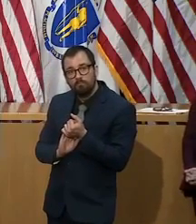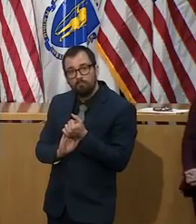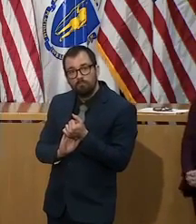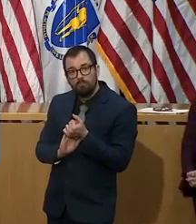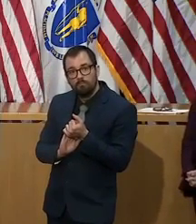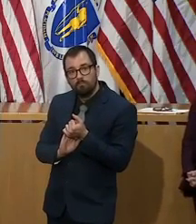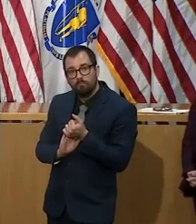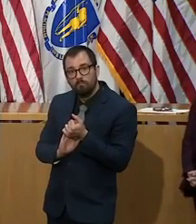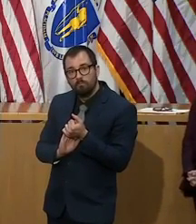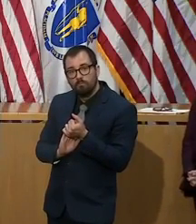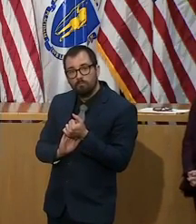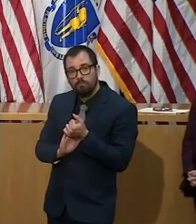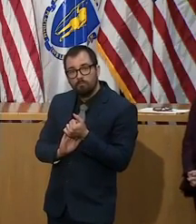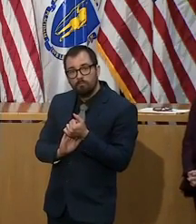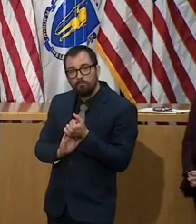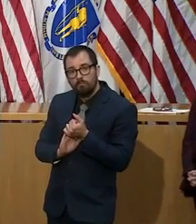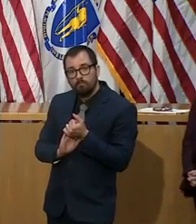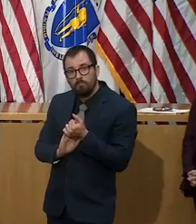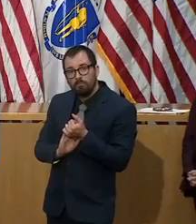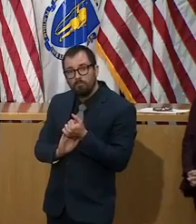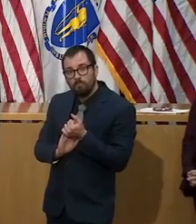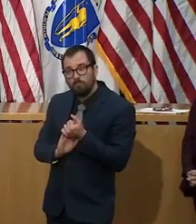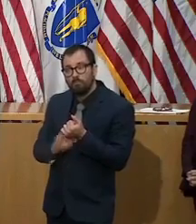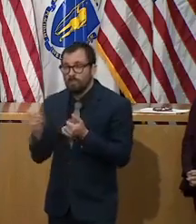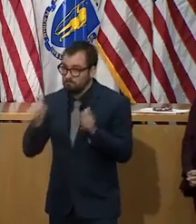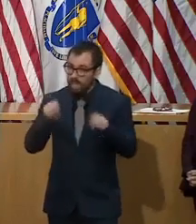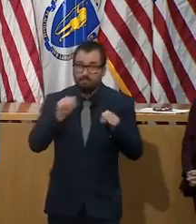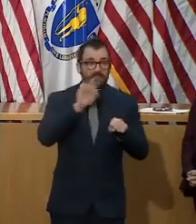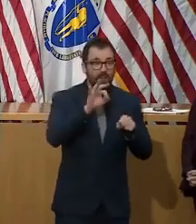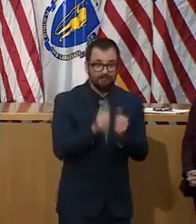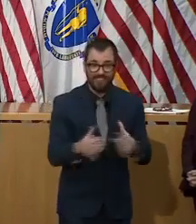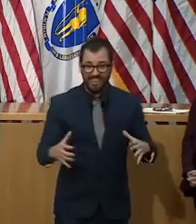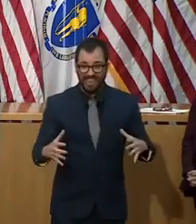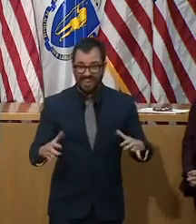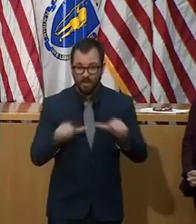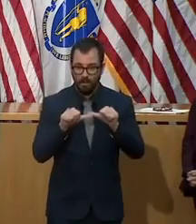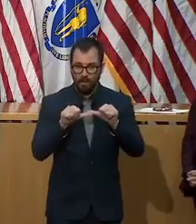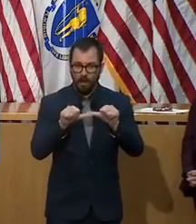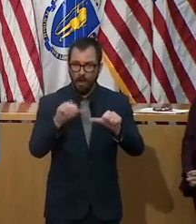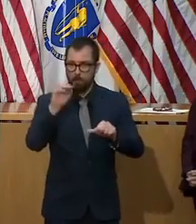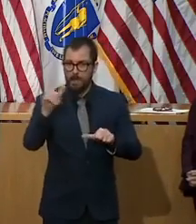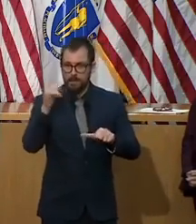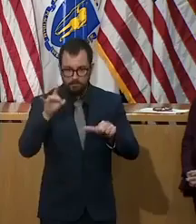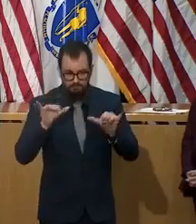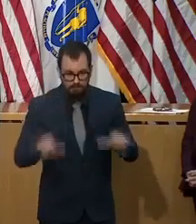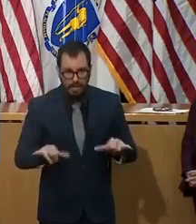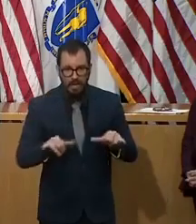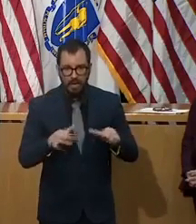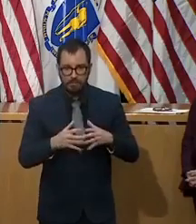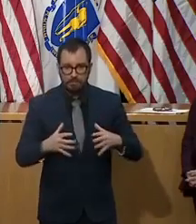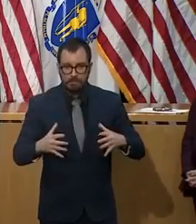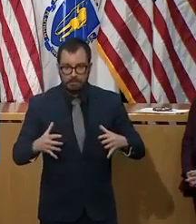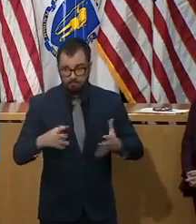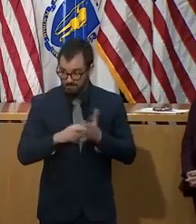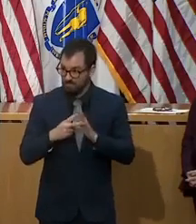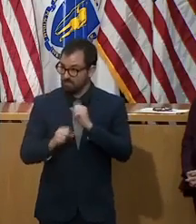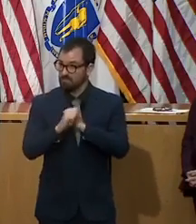in public health and everybody who's been making